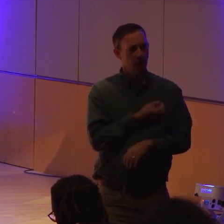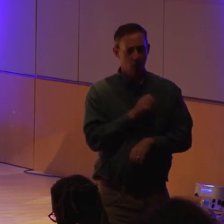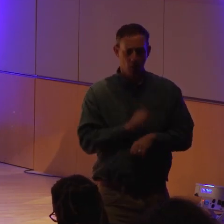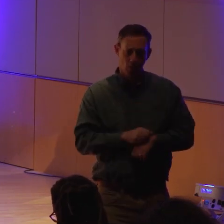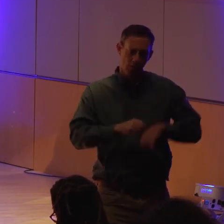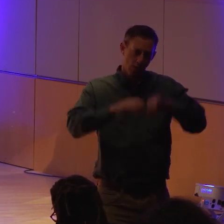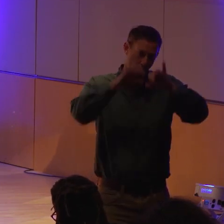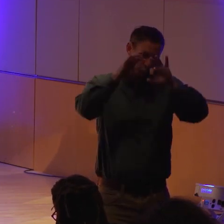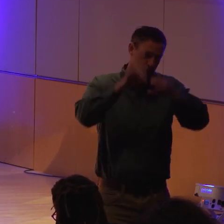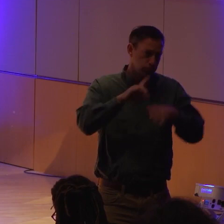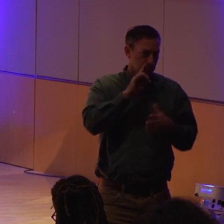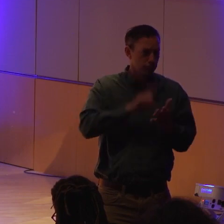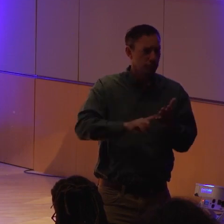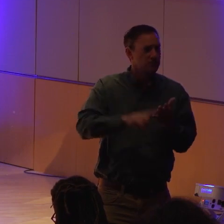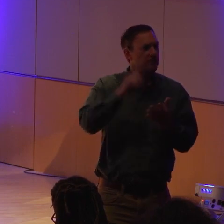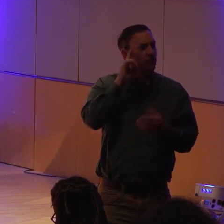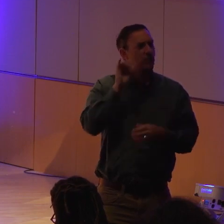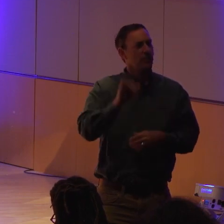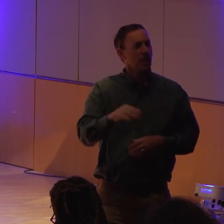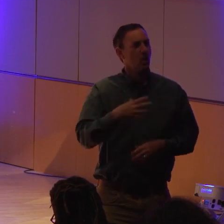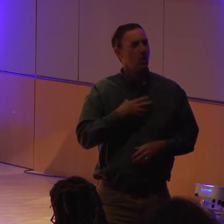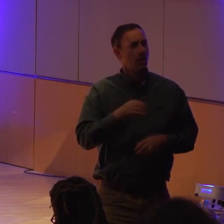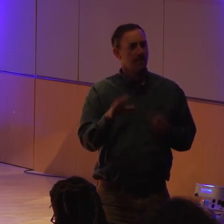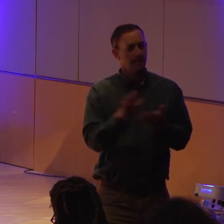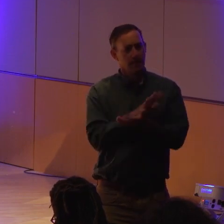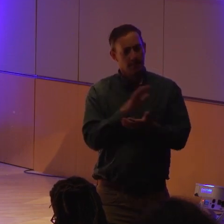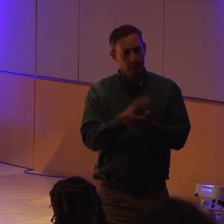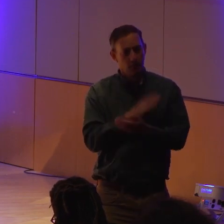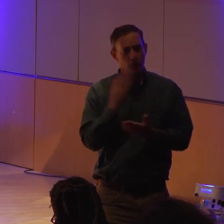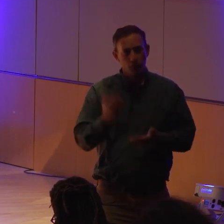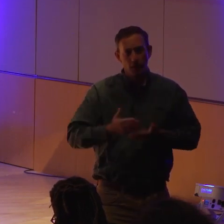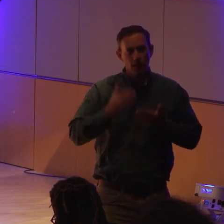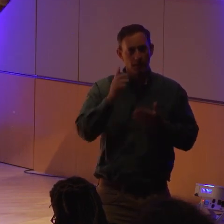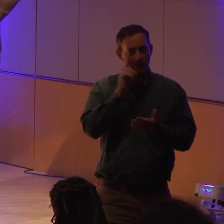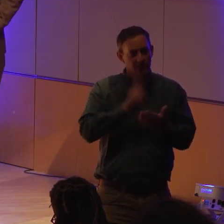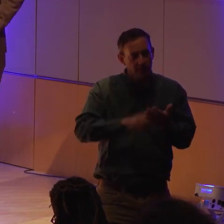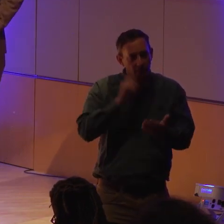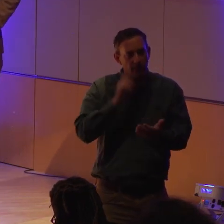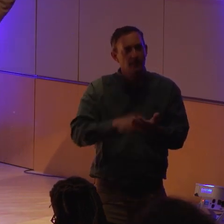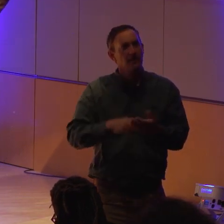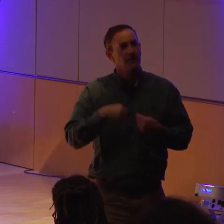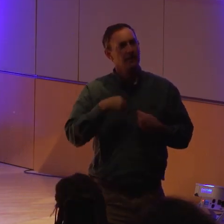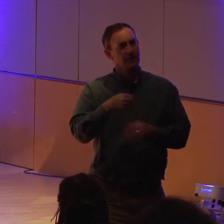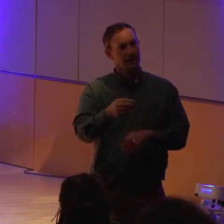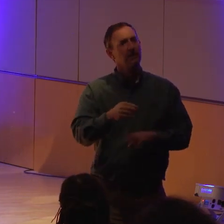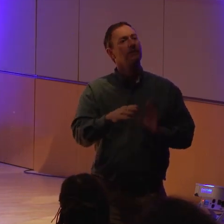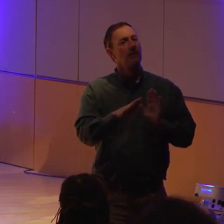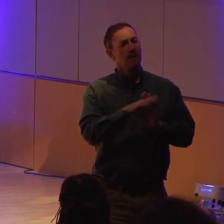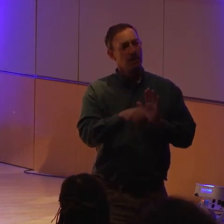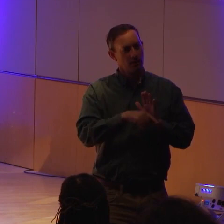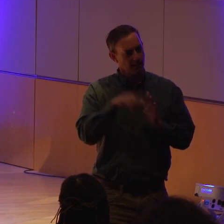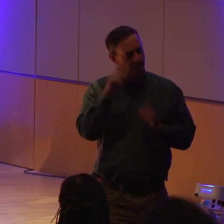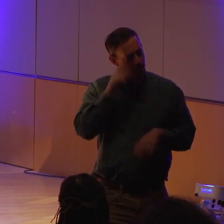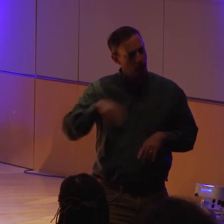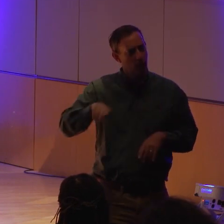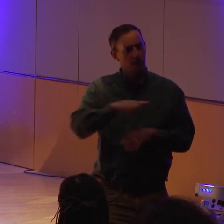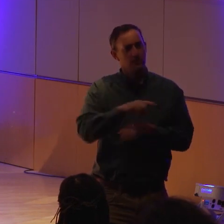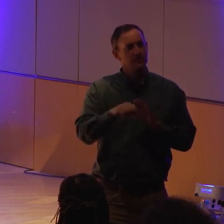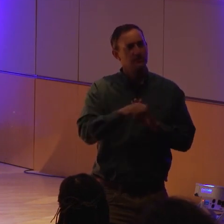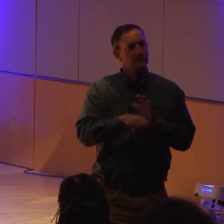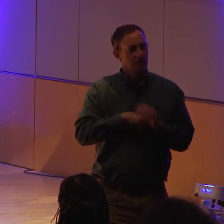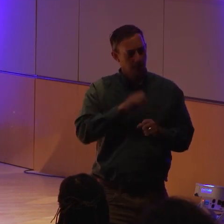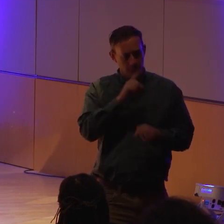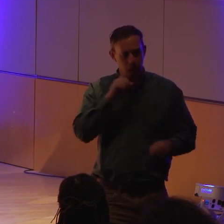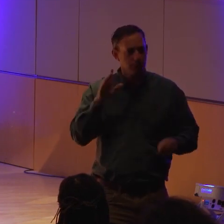the research for this white paper. The recommendations and findings provide a framework for the Commonwealth to ensure equitable